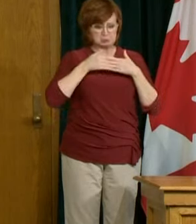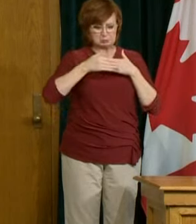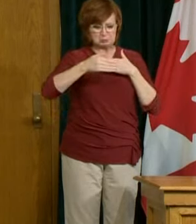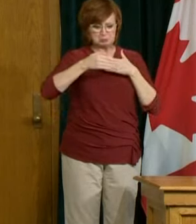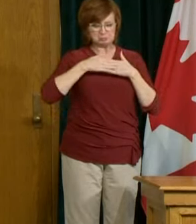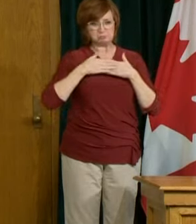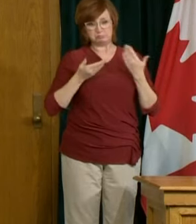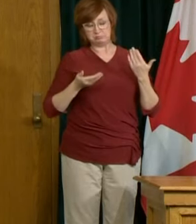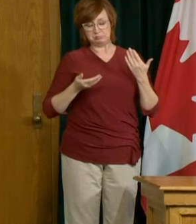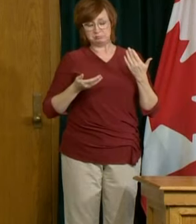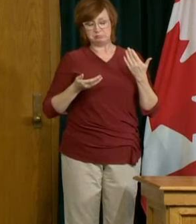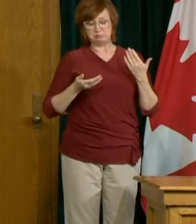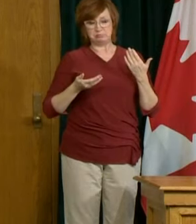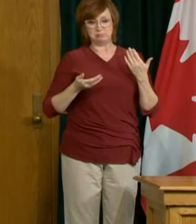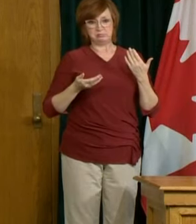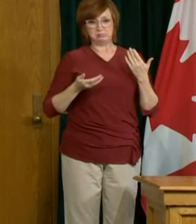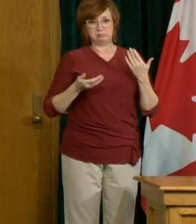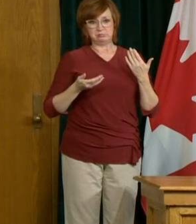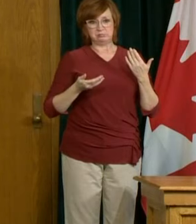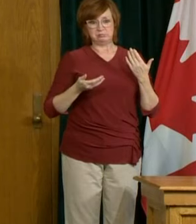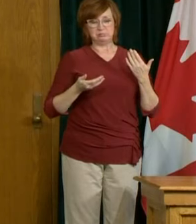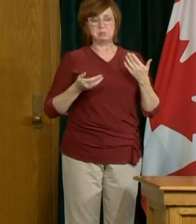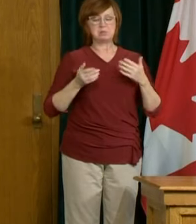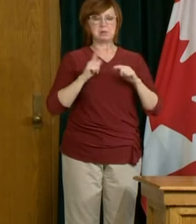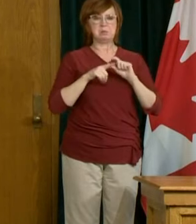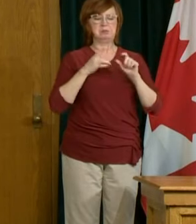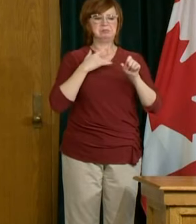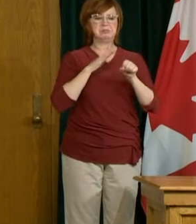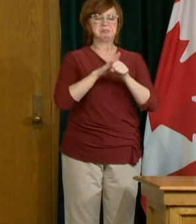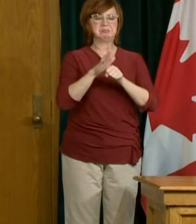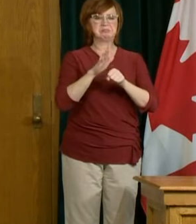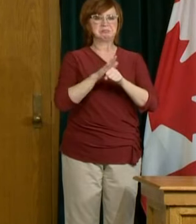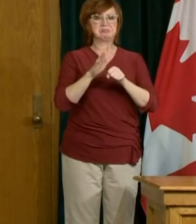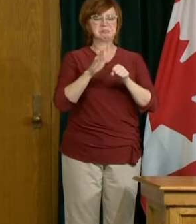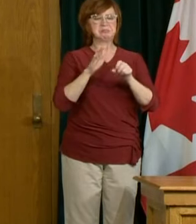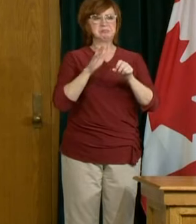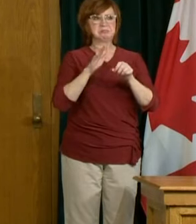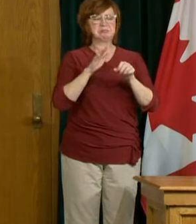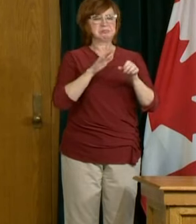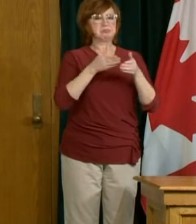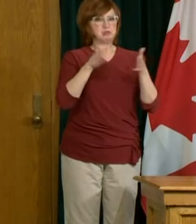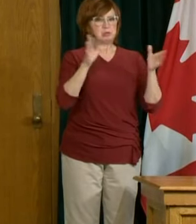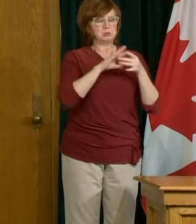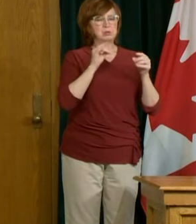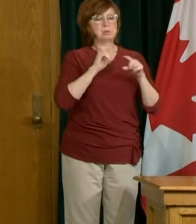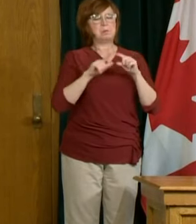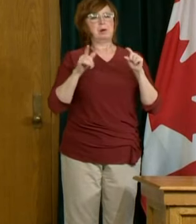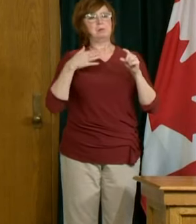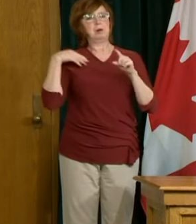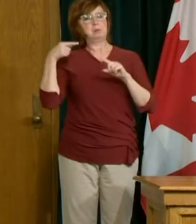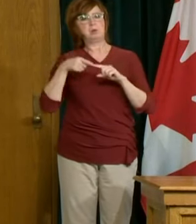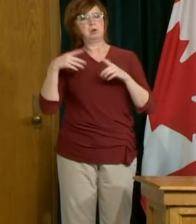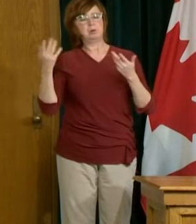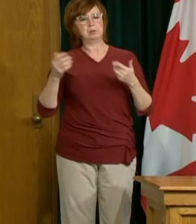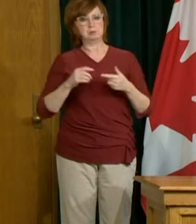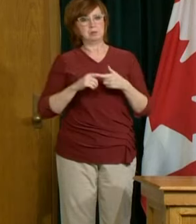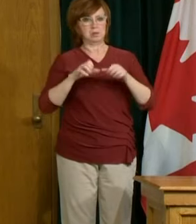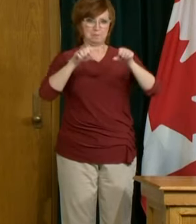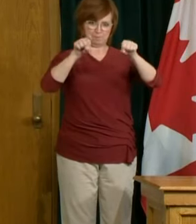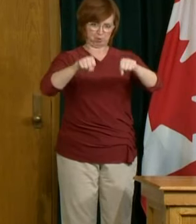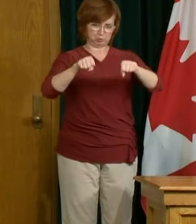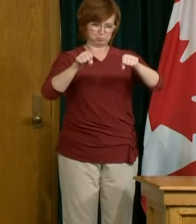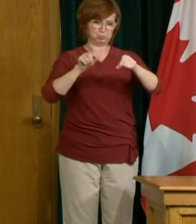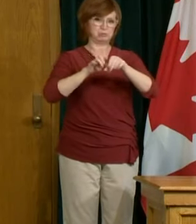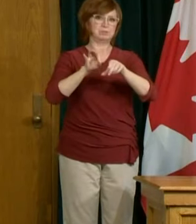So I will maybe leave my comments to this, that it is possible, especially in a situation